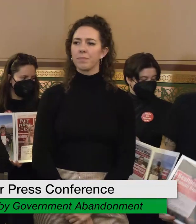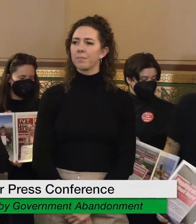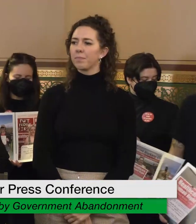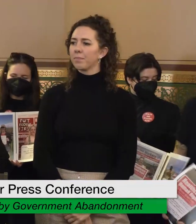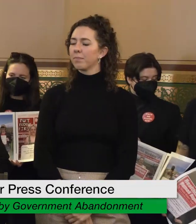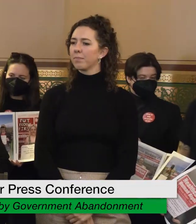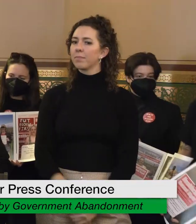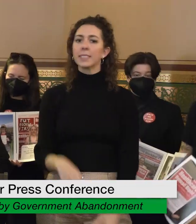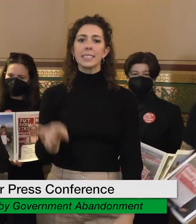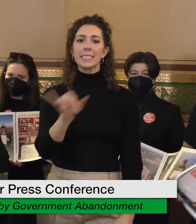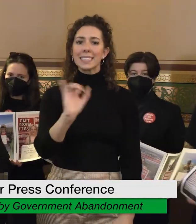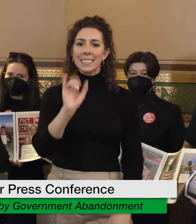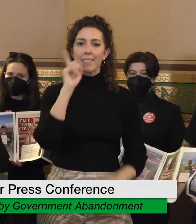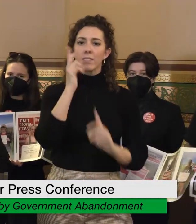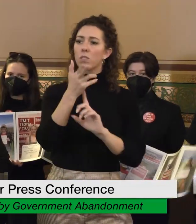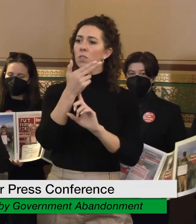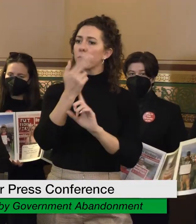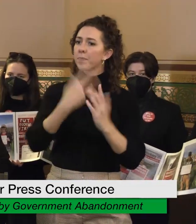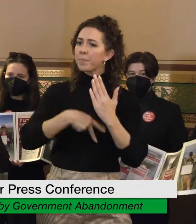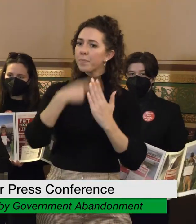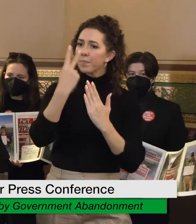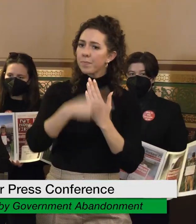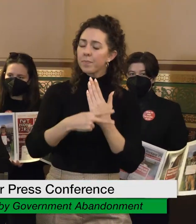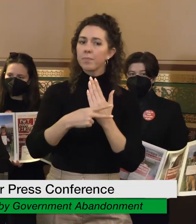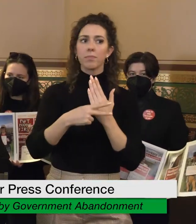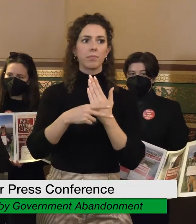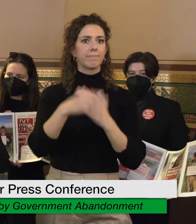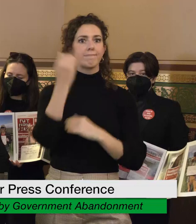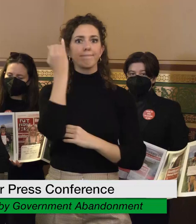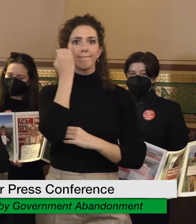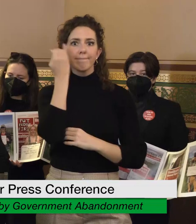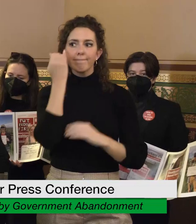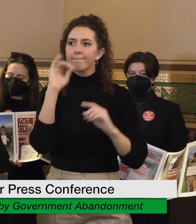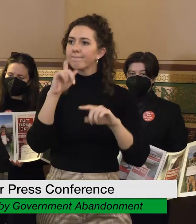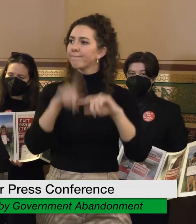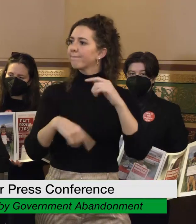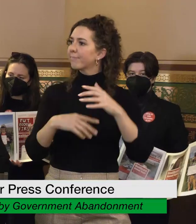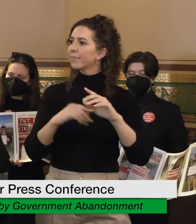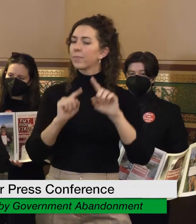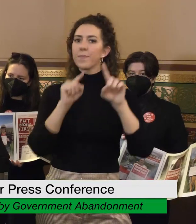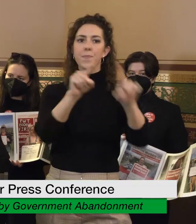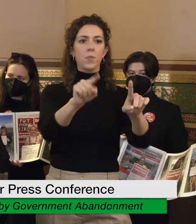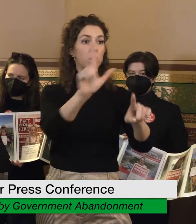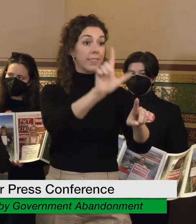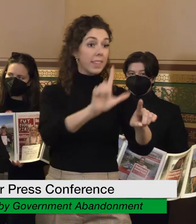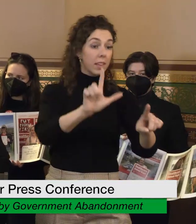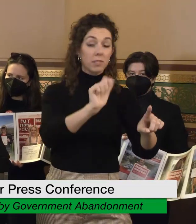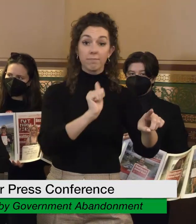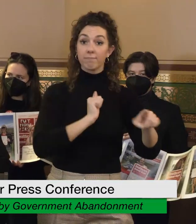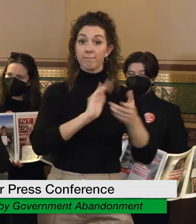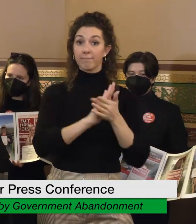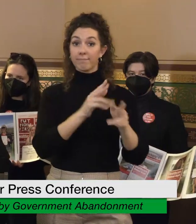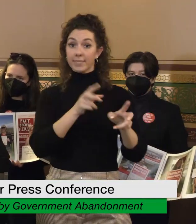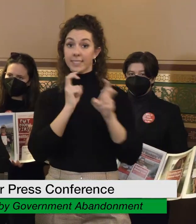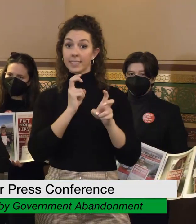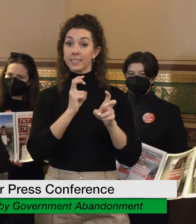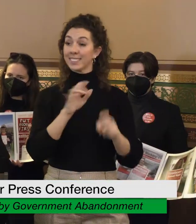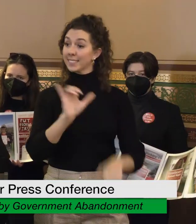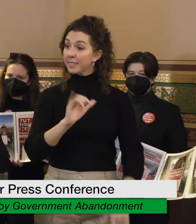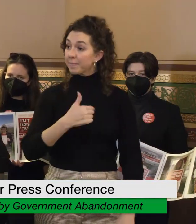It's the same thing with the hotel program. What if you can't get to the library because you're sick, like I